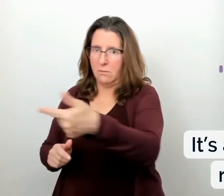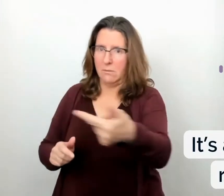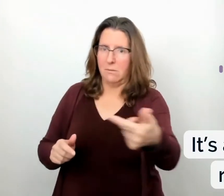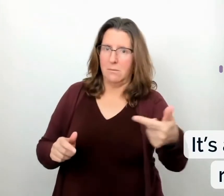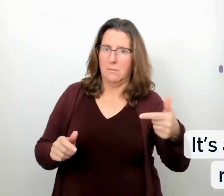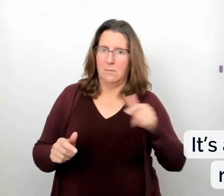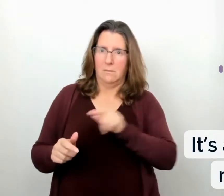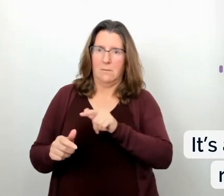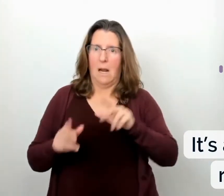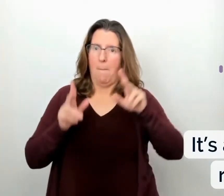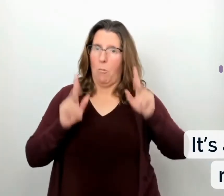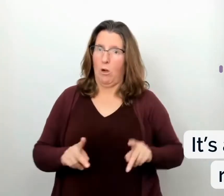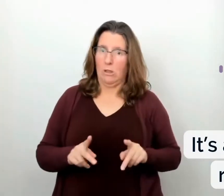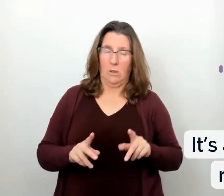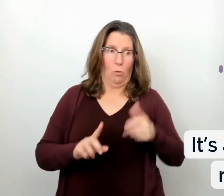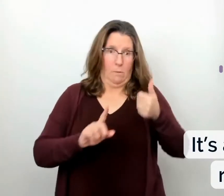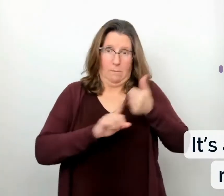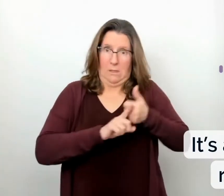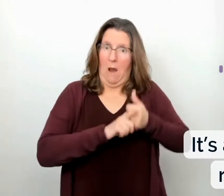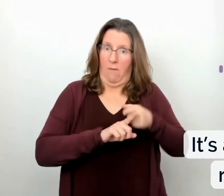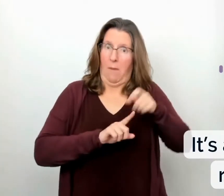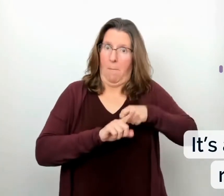Each student took it in turns to share their feelings.